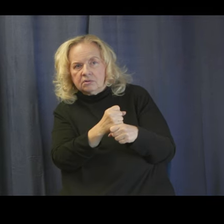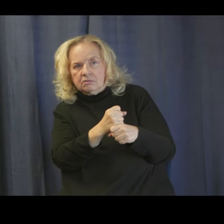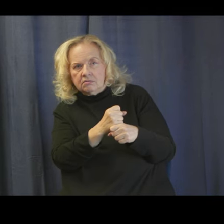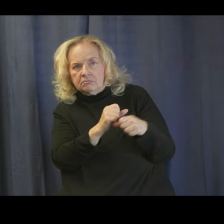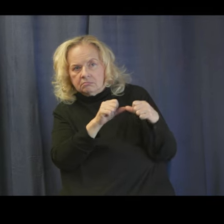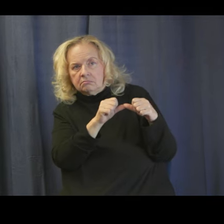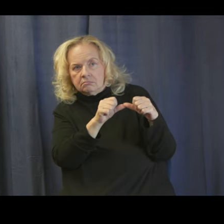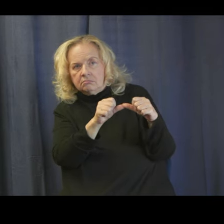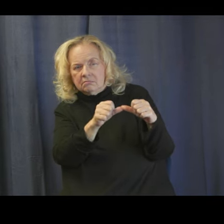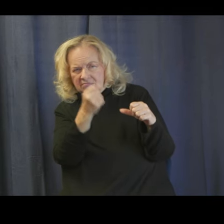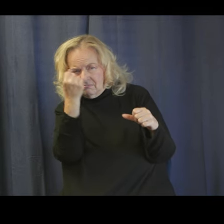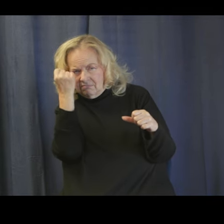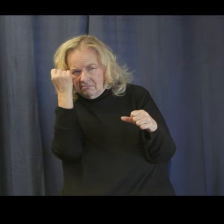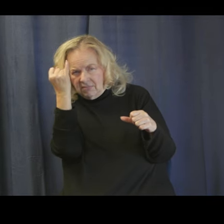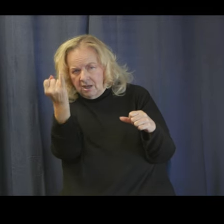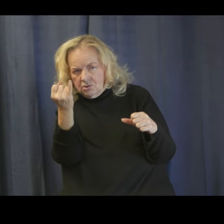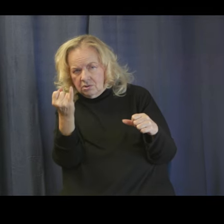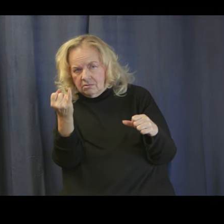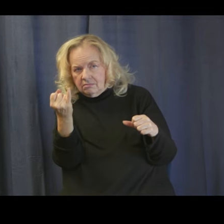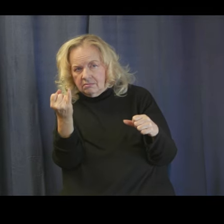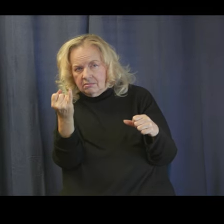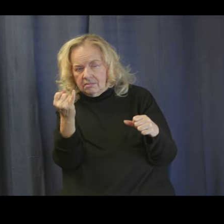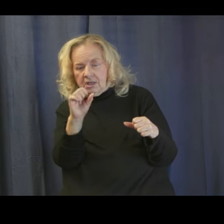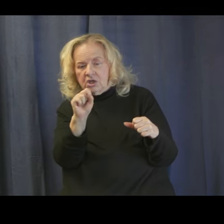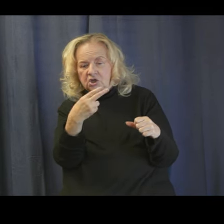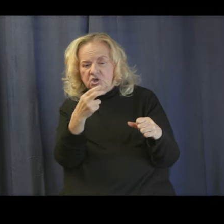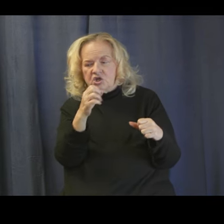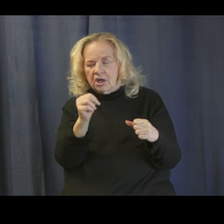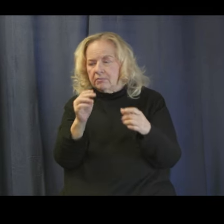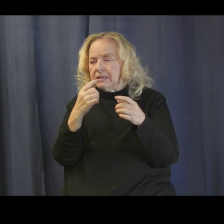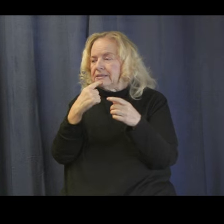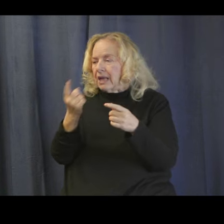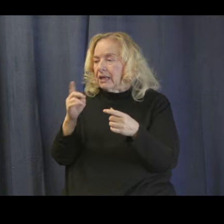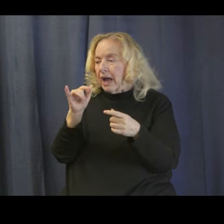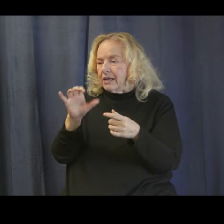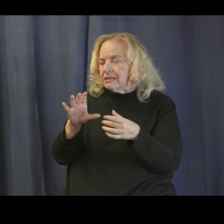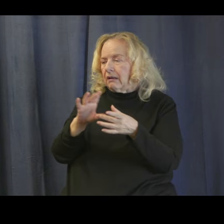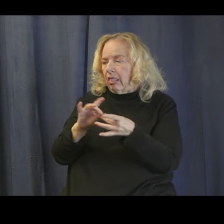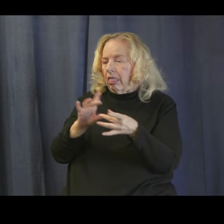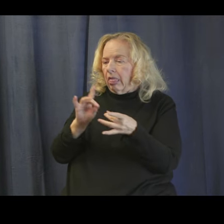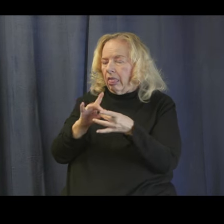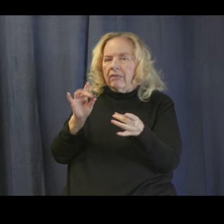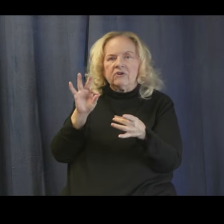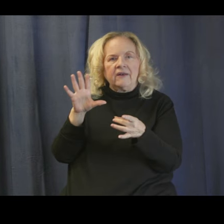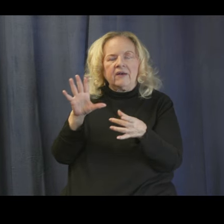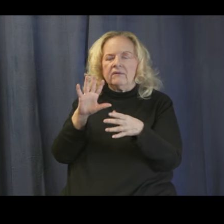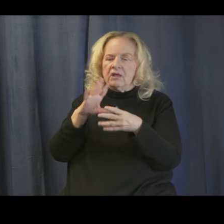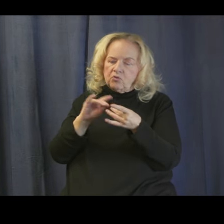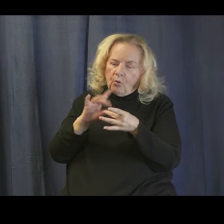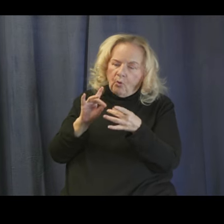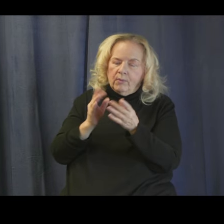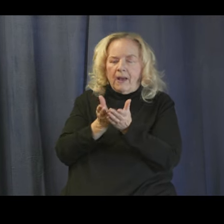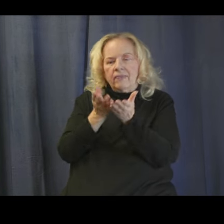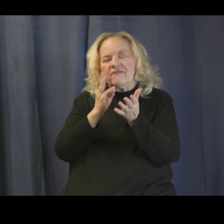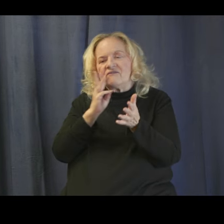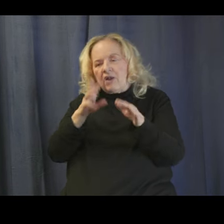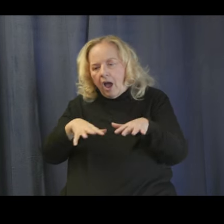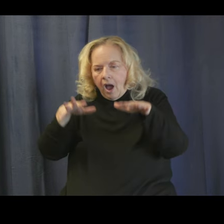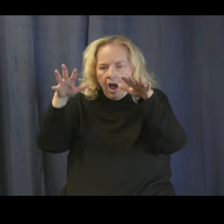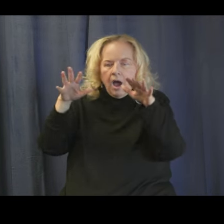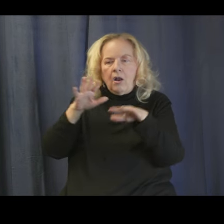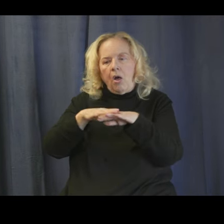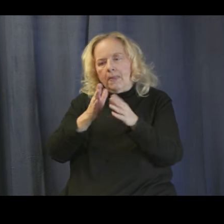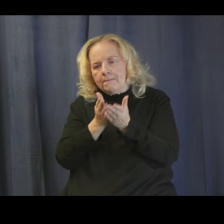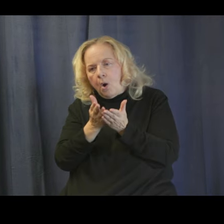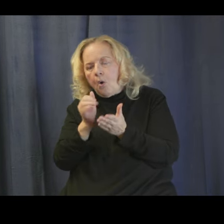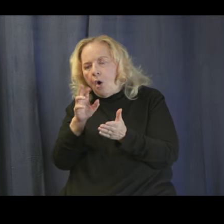years. Can you imagine? Shem is telling Isaac for 95 years all about the flood,